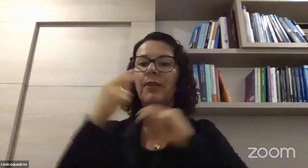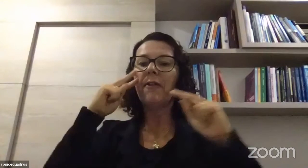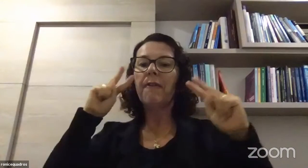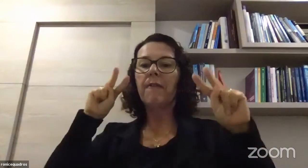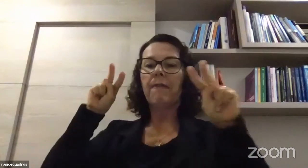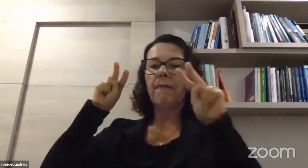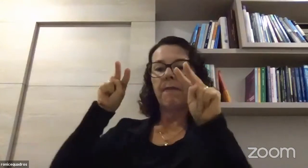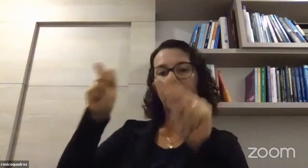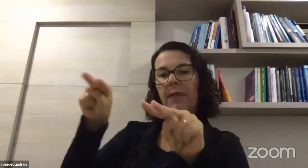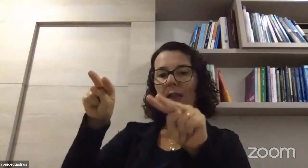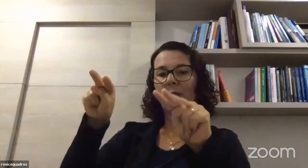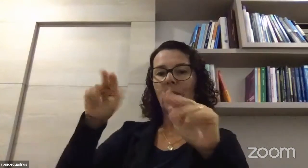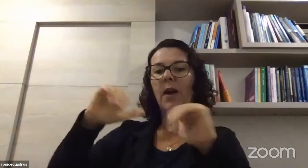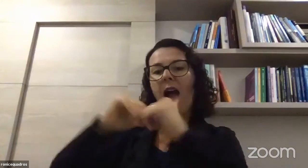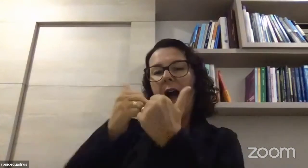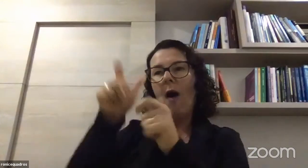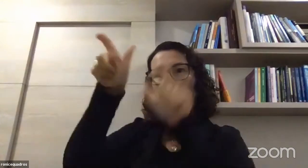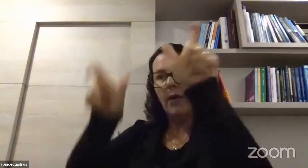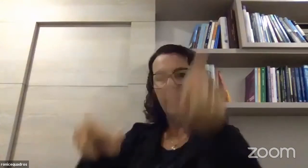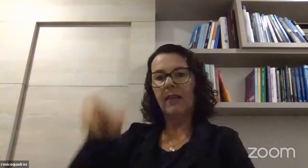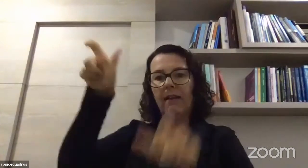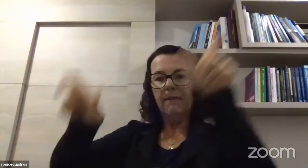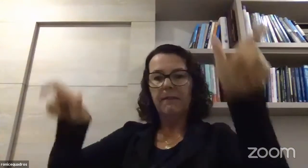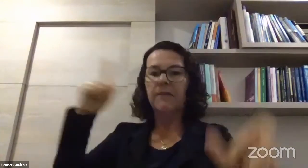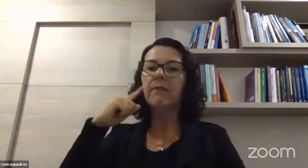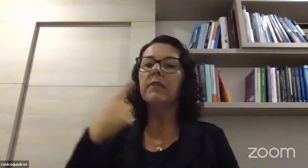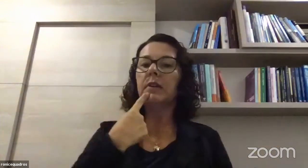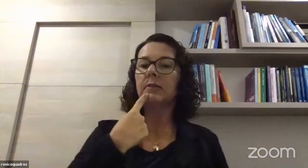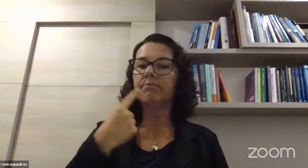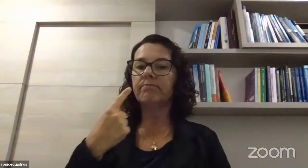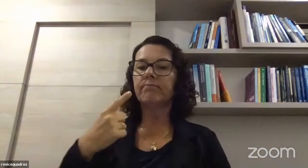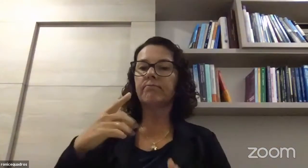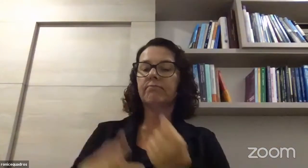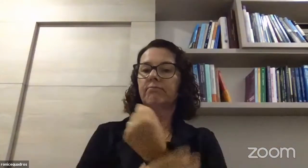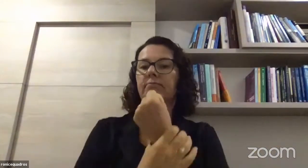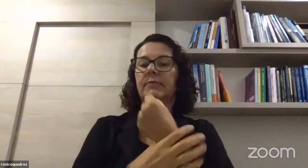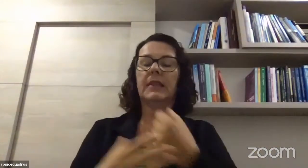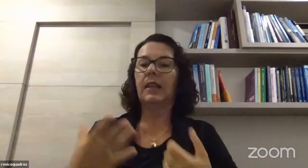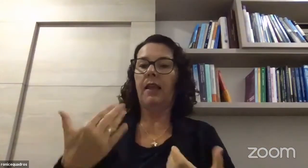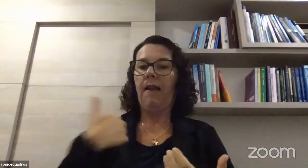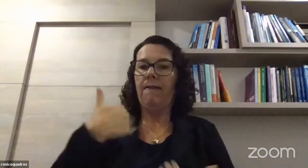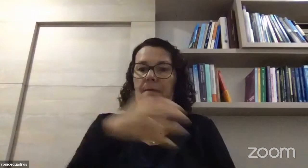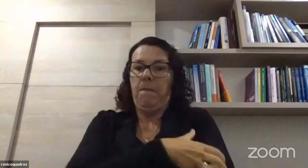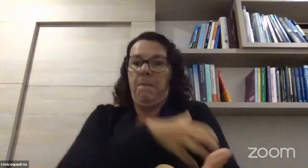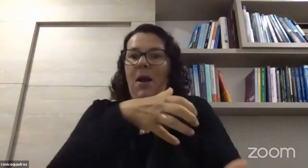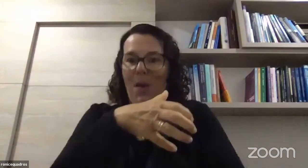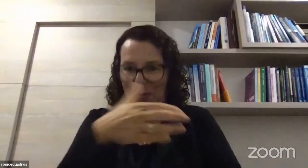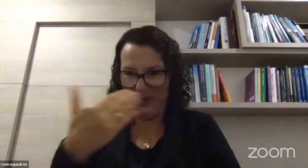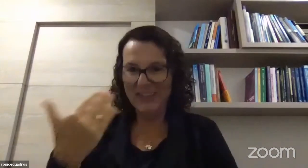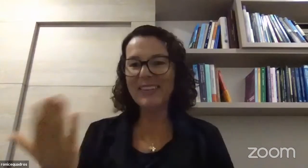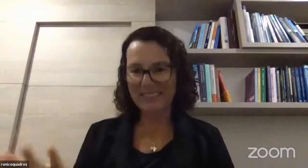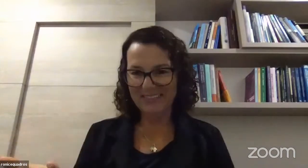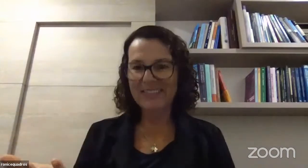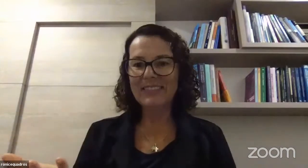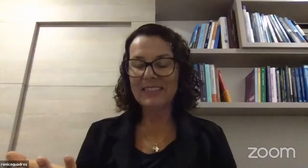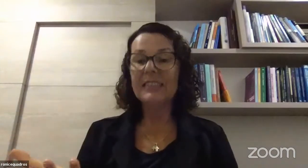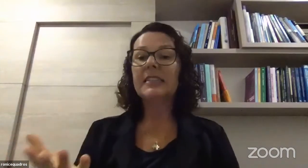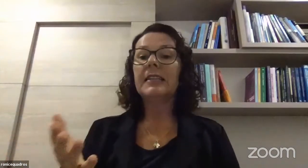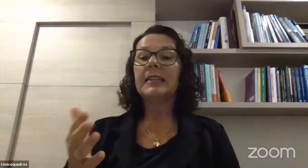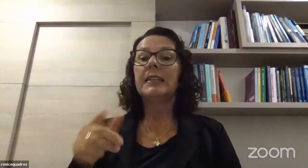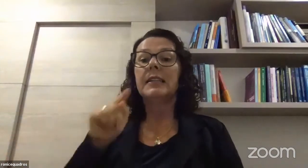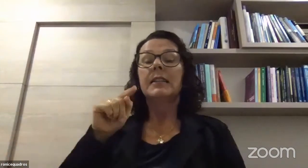higher levels of education, you can see how those individuals take hold of